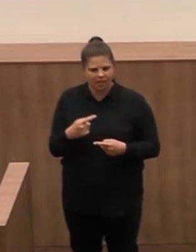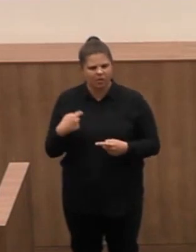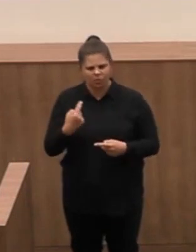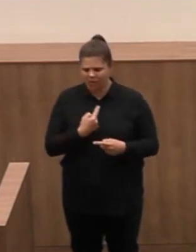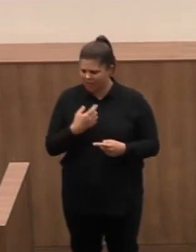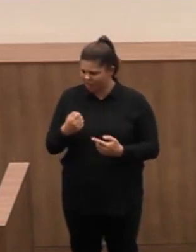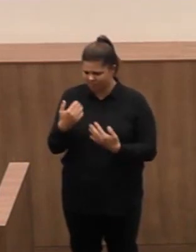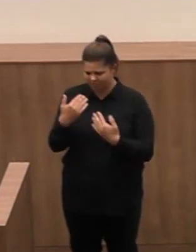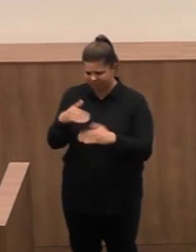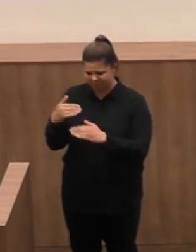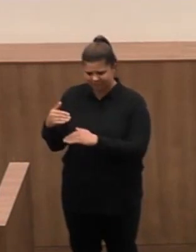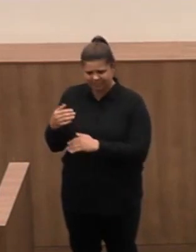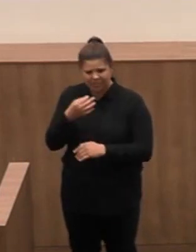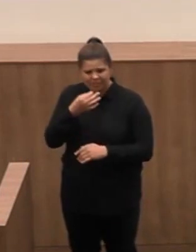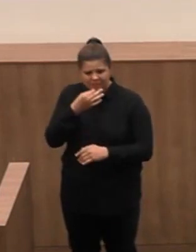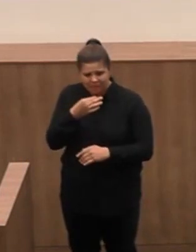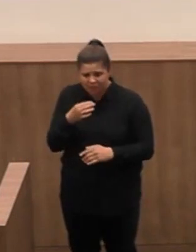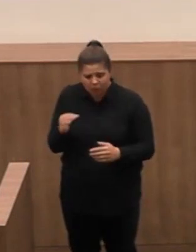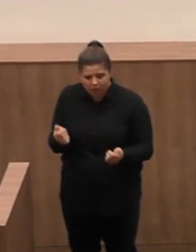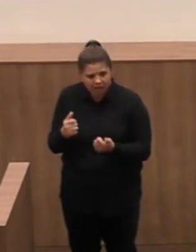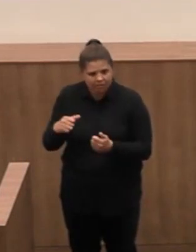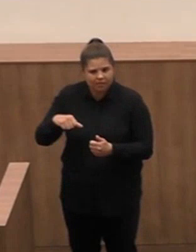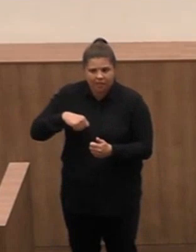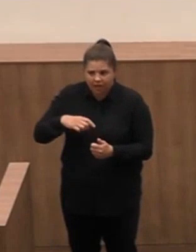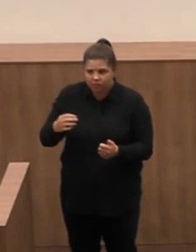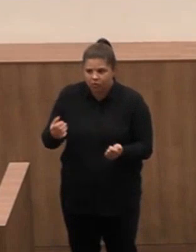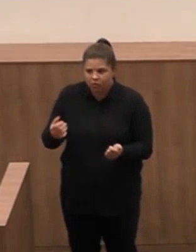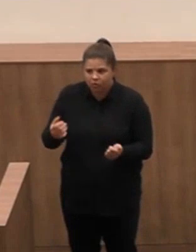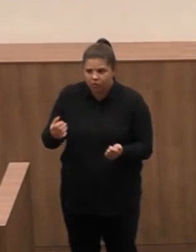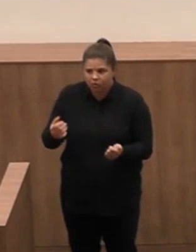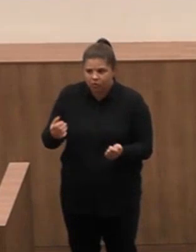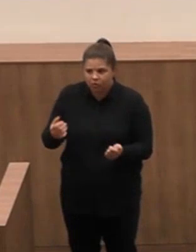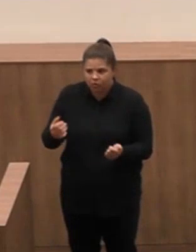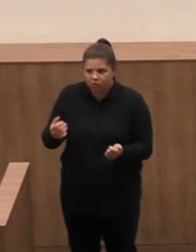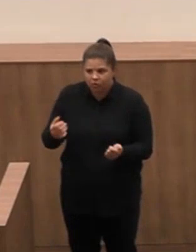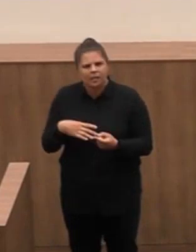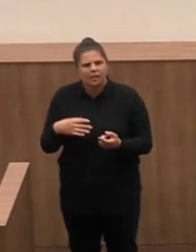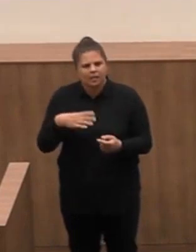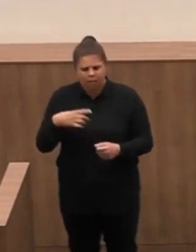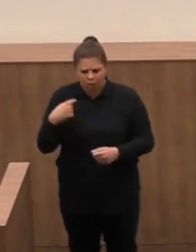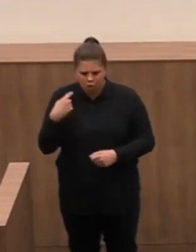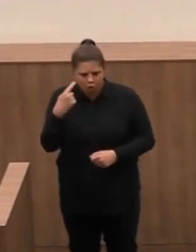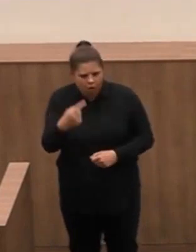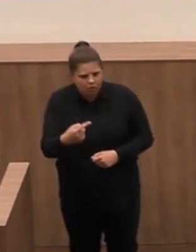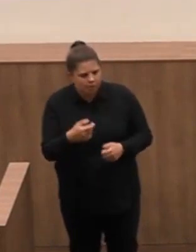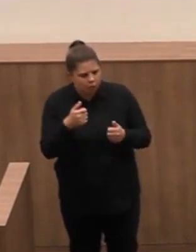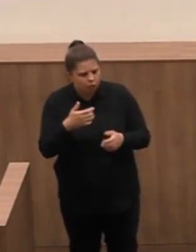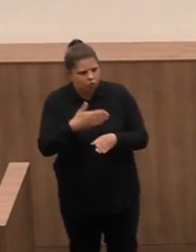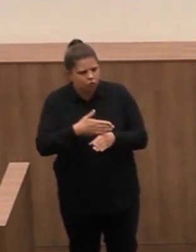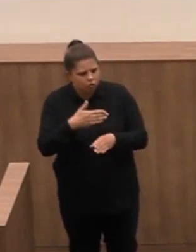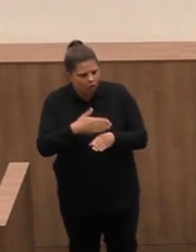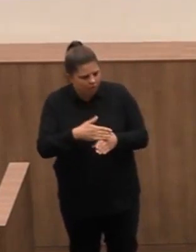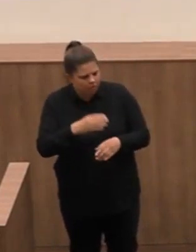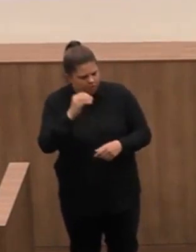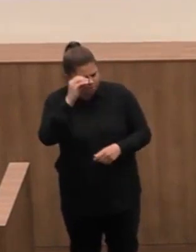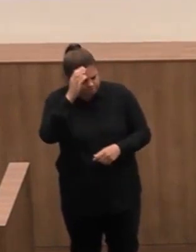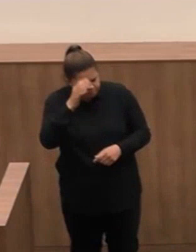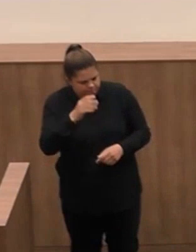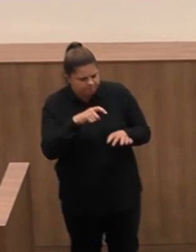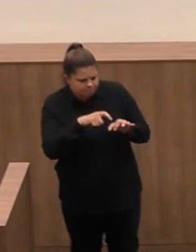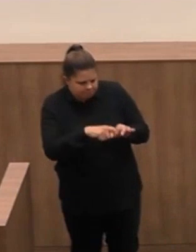pressures. It takes a really long time to do a really good job and to be comprehensive and to ask everything that we need to ask and to find out what we